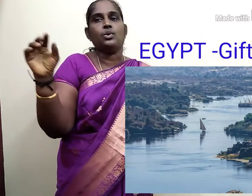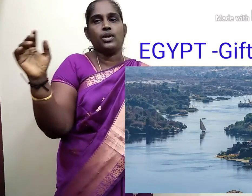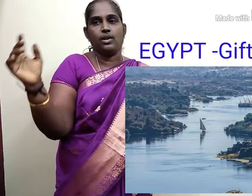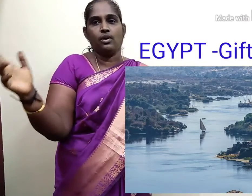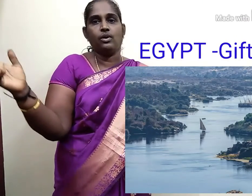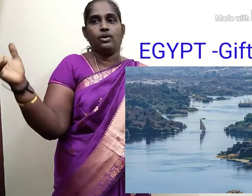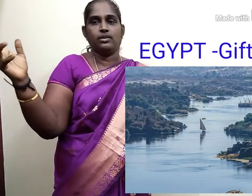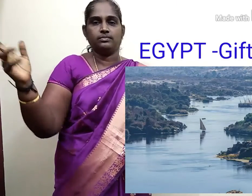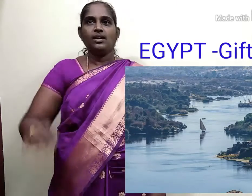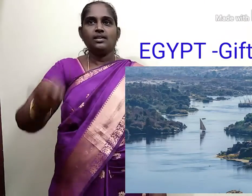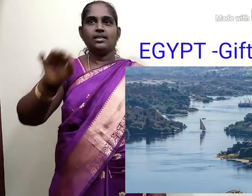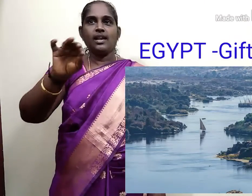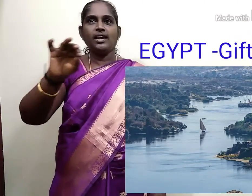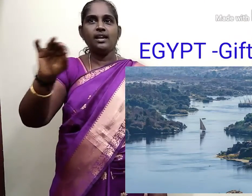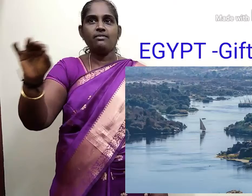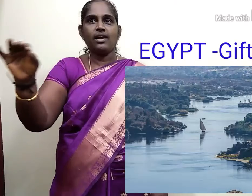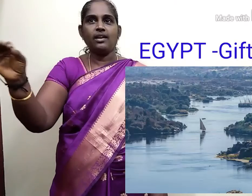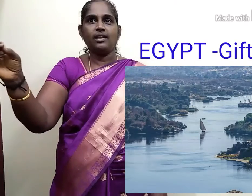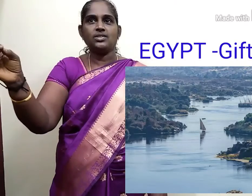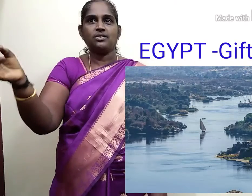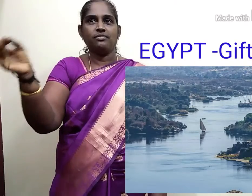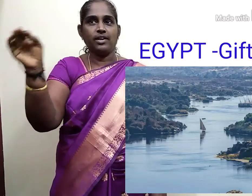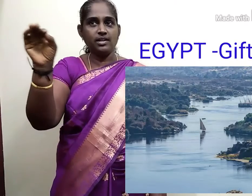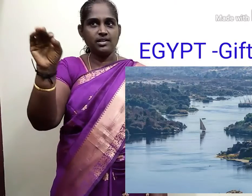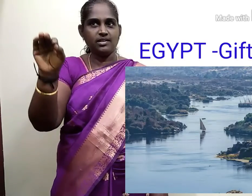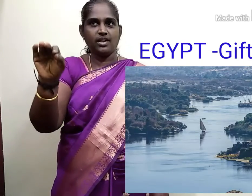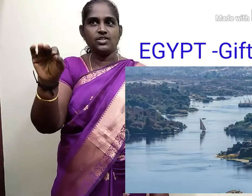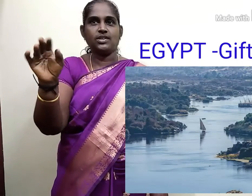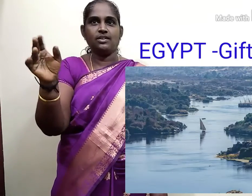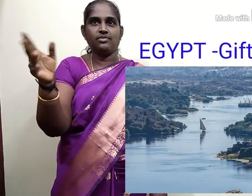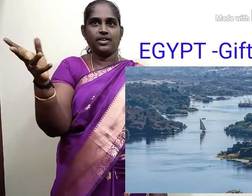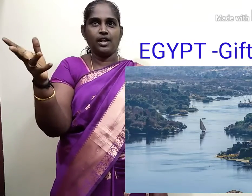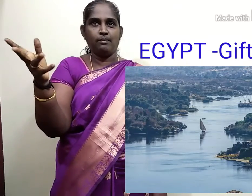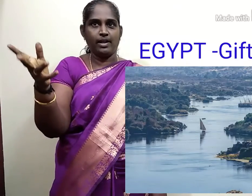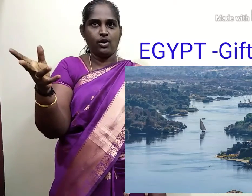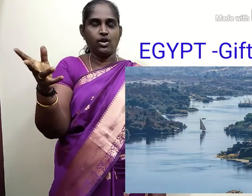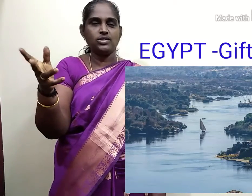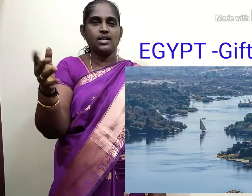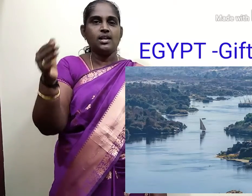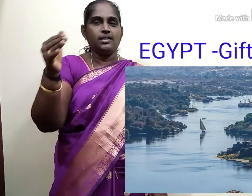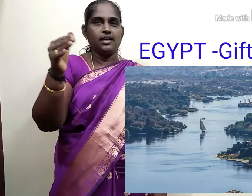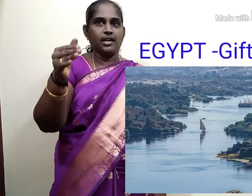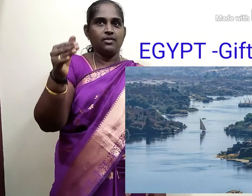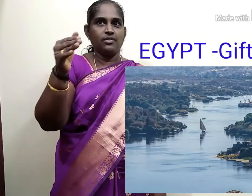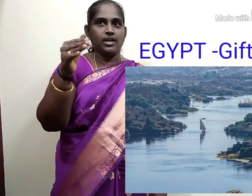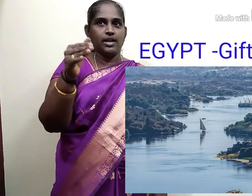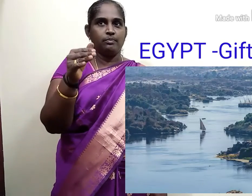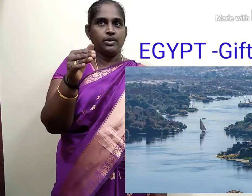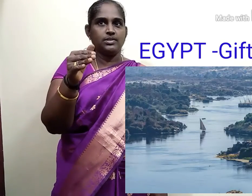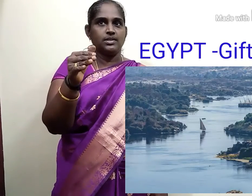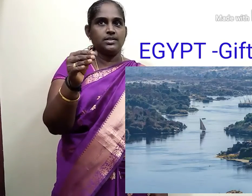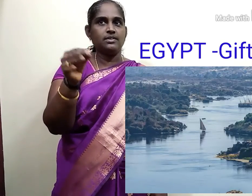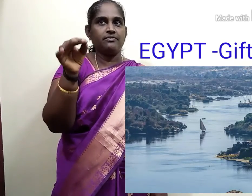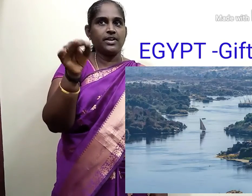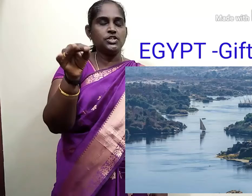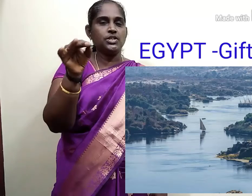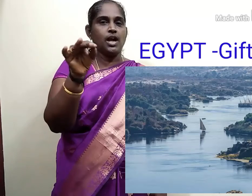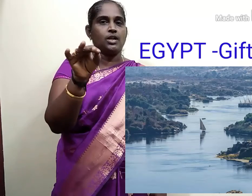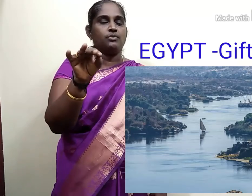going on. The Nile Valley is very rich and fertile because the river deposits fresh